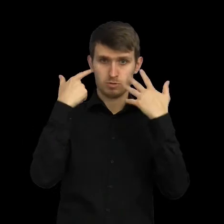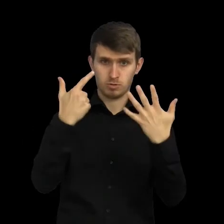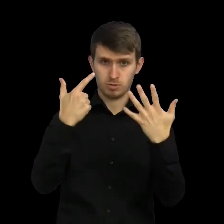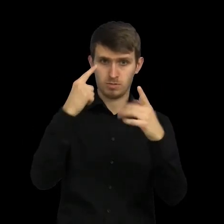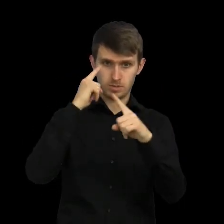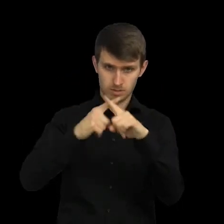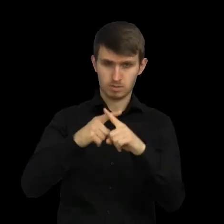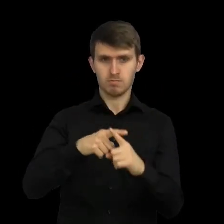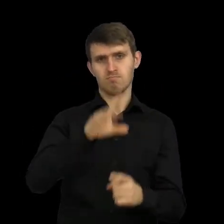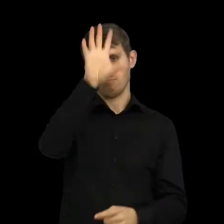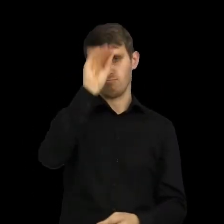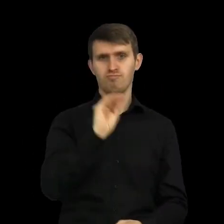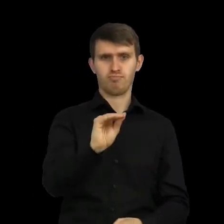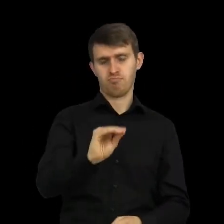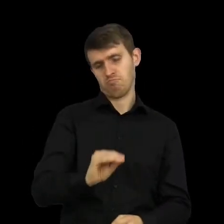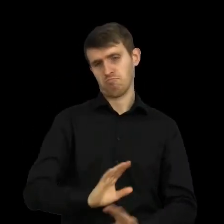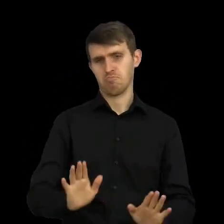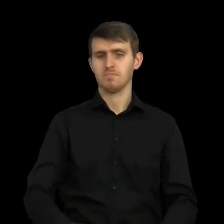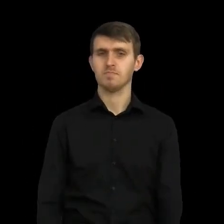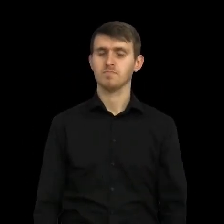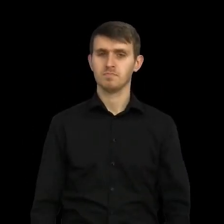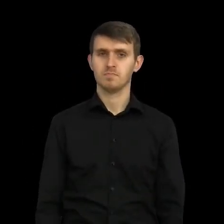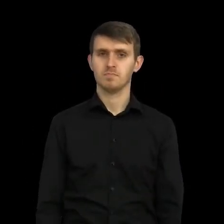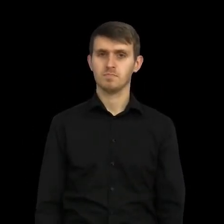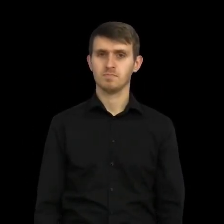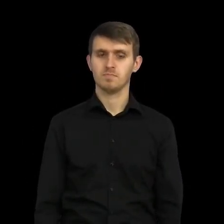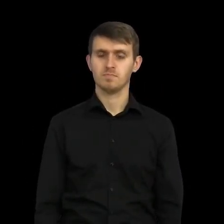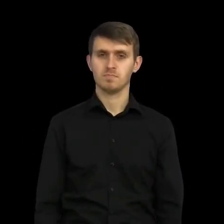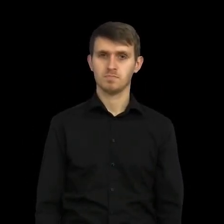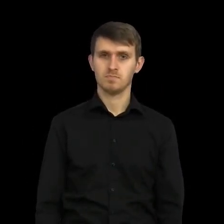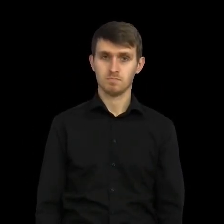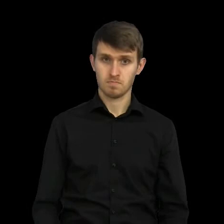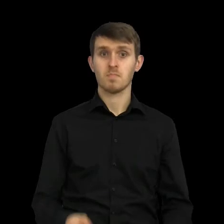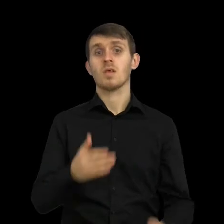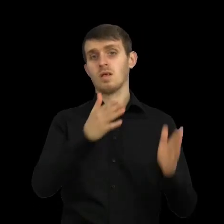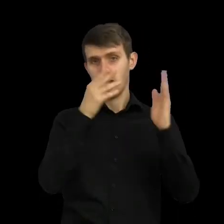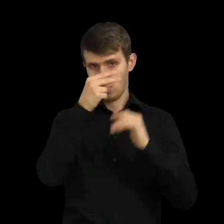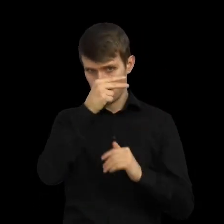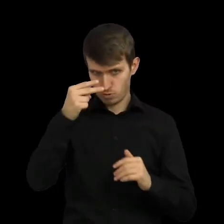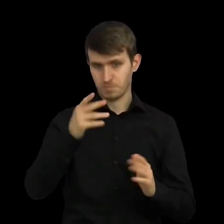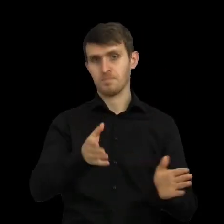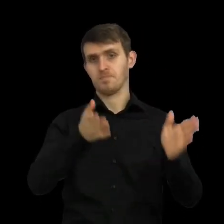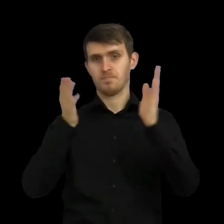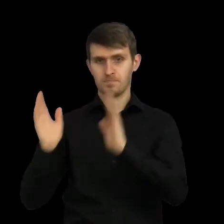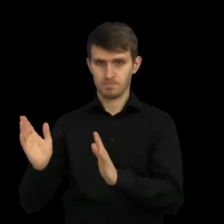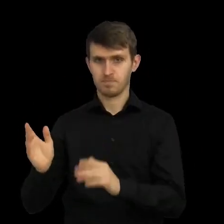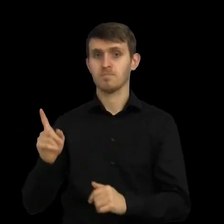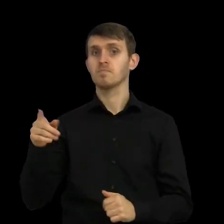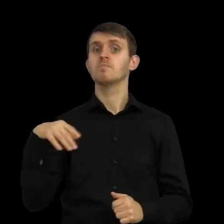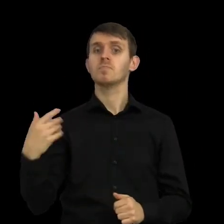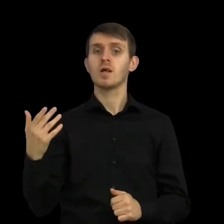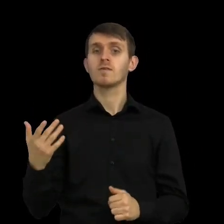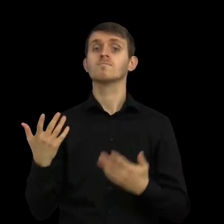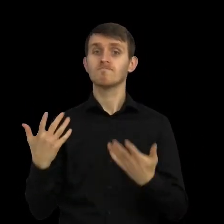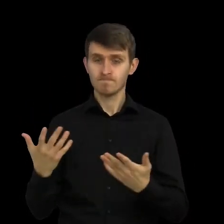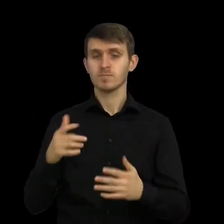7x, just gets carried down. Negative 7x. And then that is equal to the